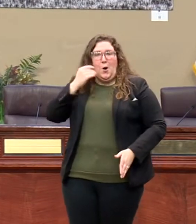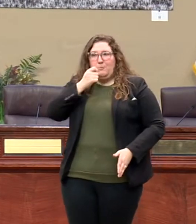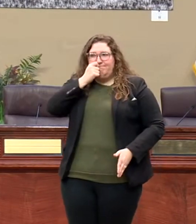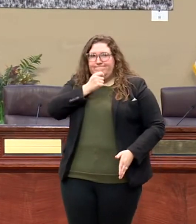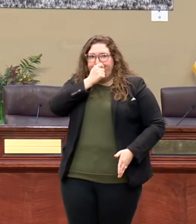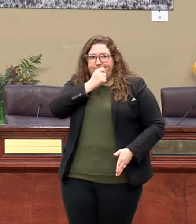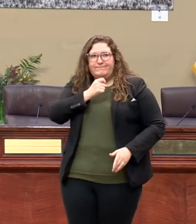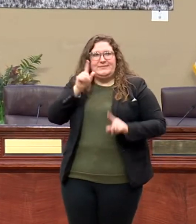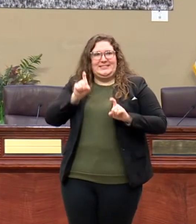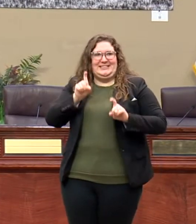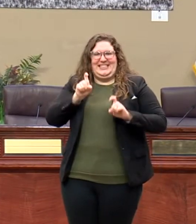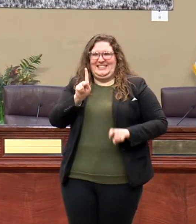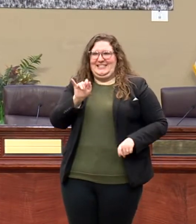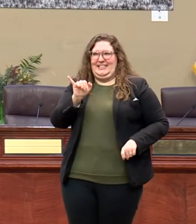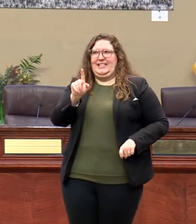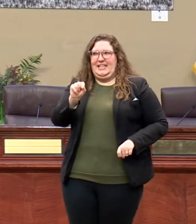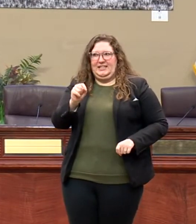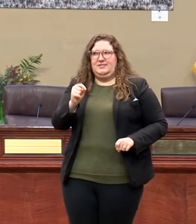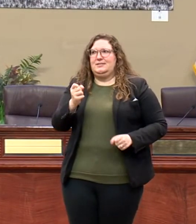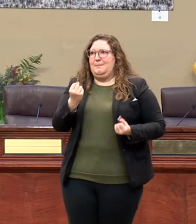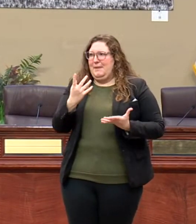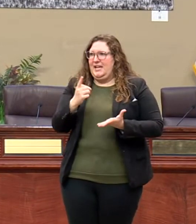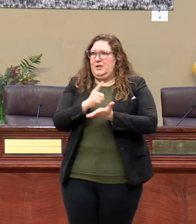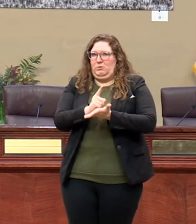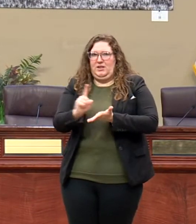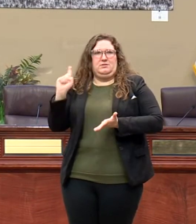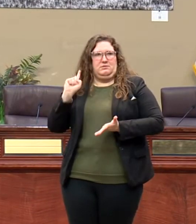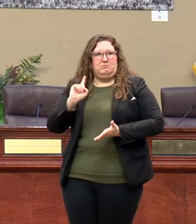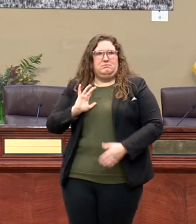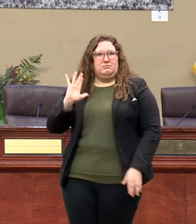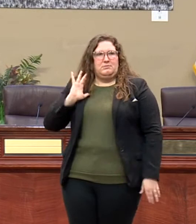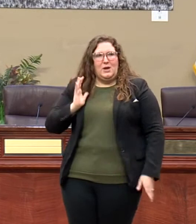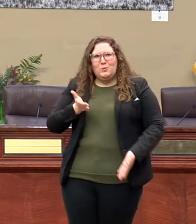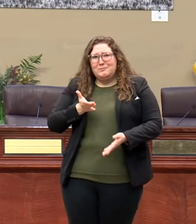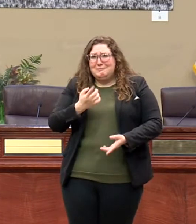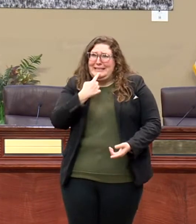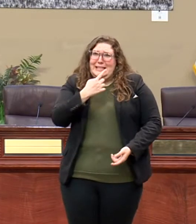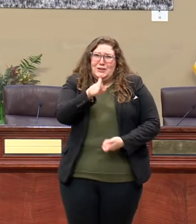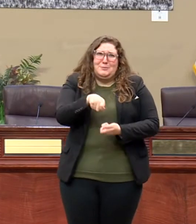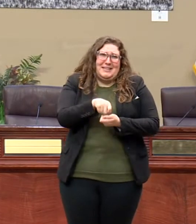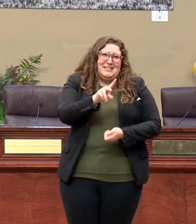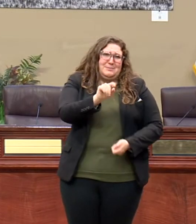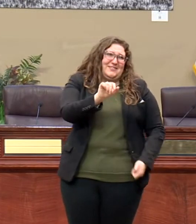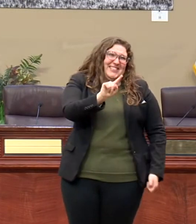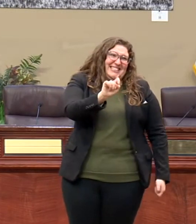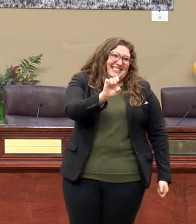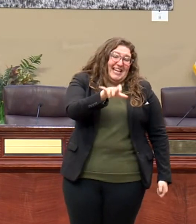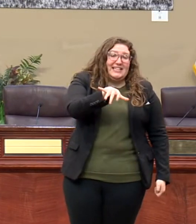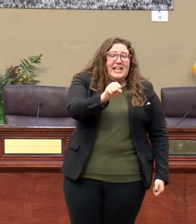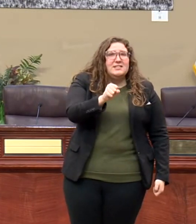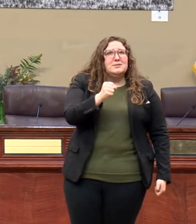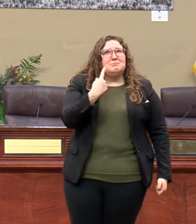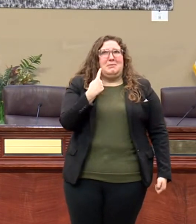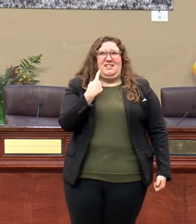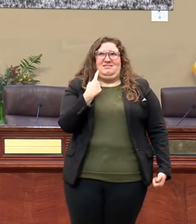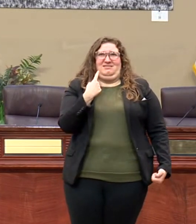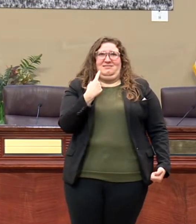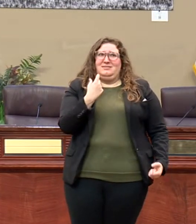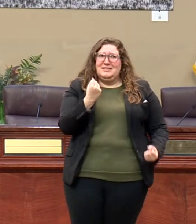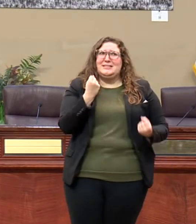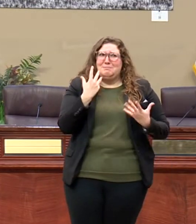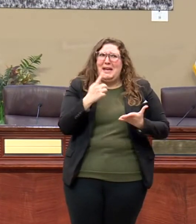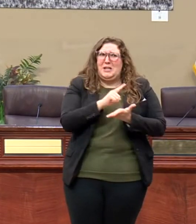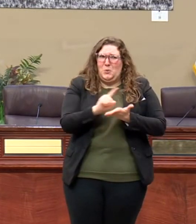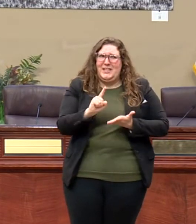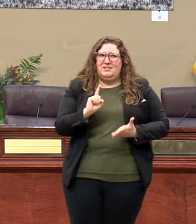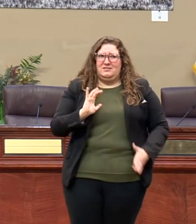now. We can get you the precise date, but it was several weeks ago now, and